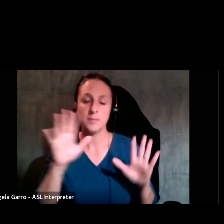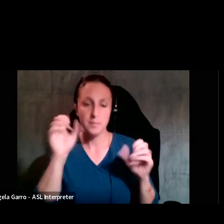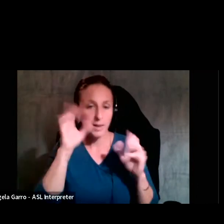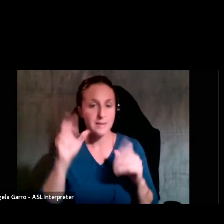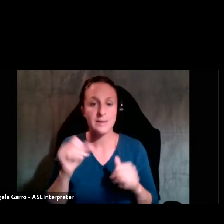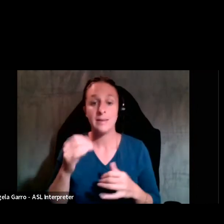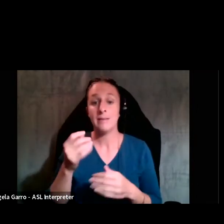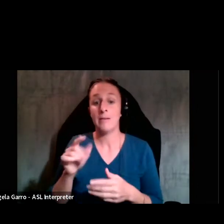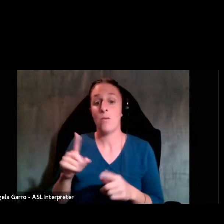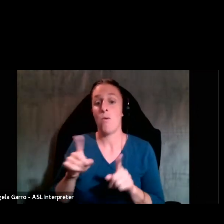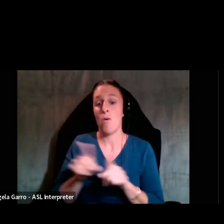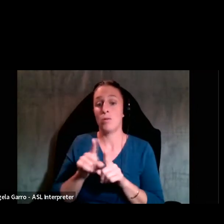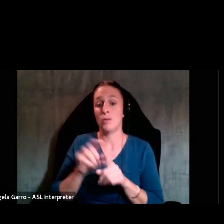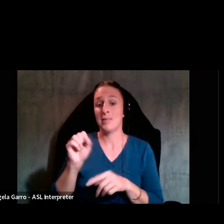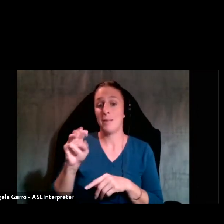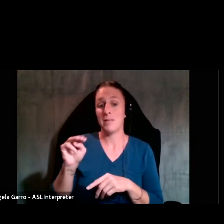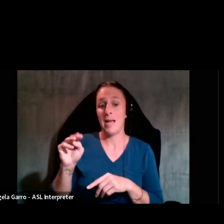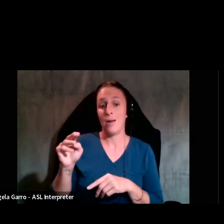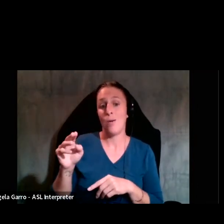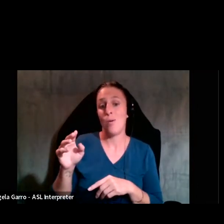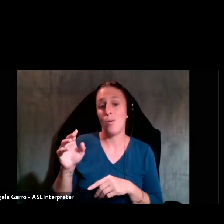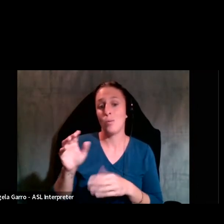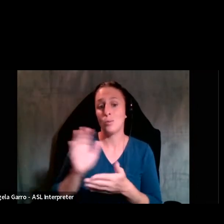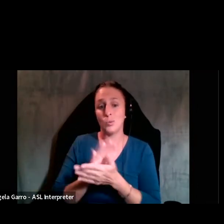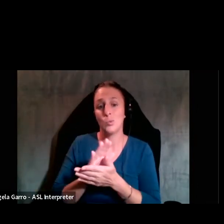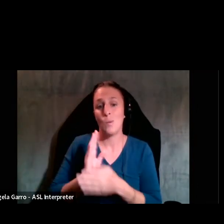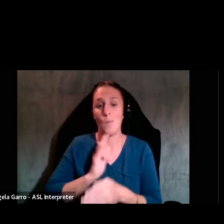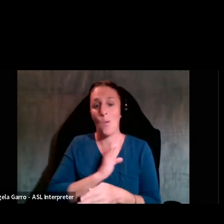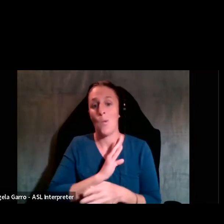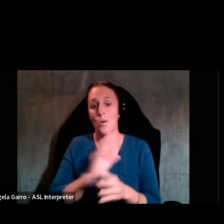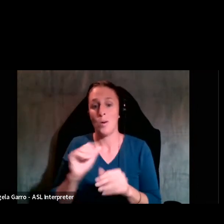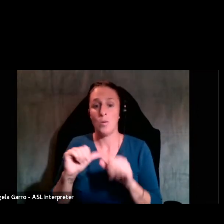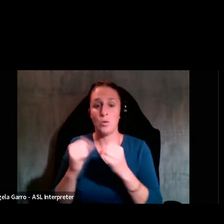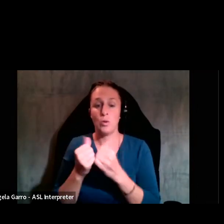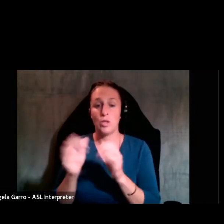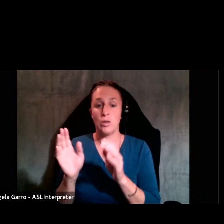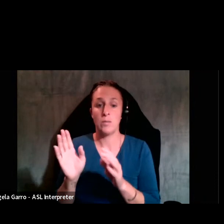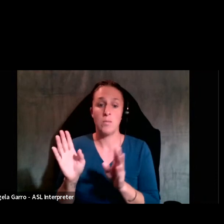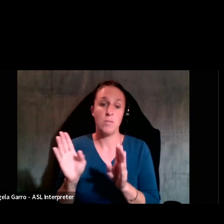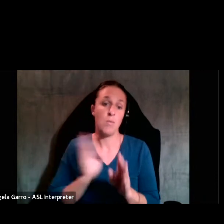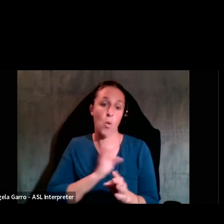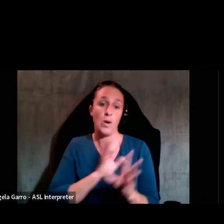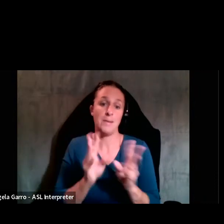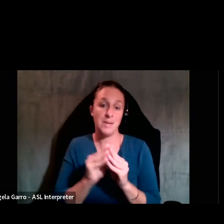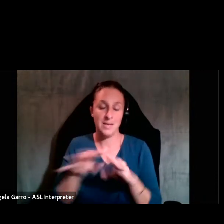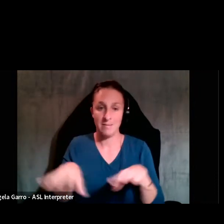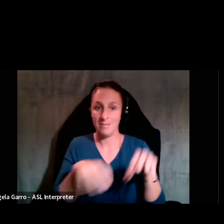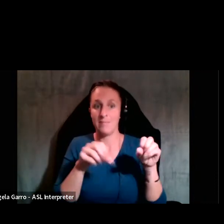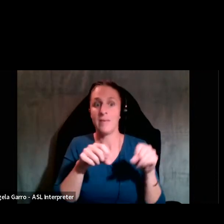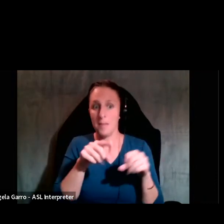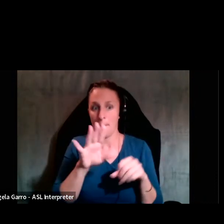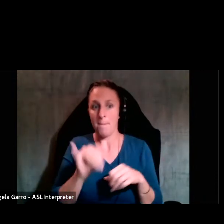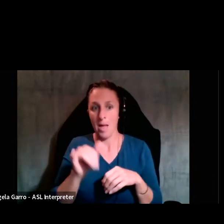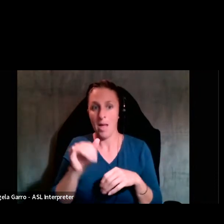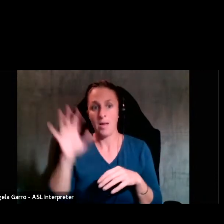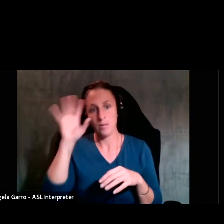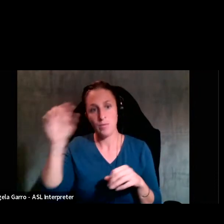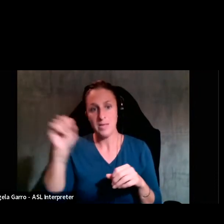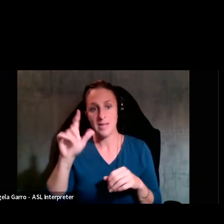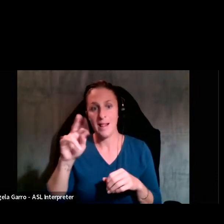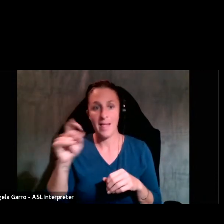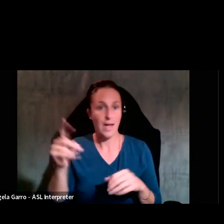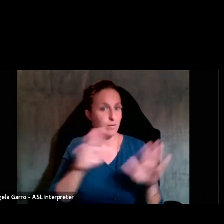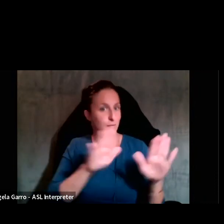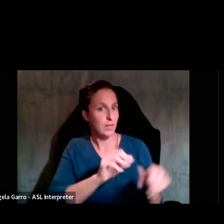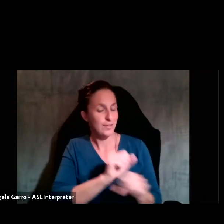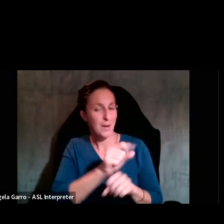School Board Association board meeting here in this room, led by President Land. So that was great as well. Great job.